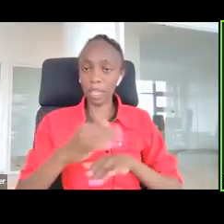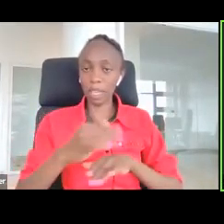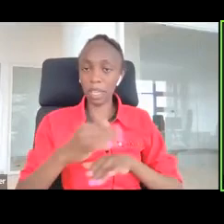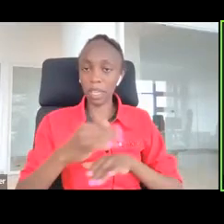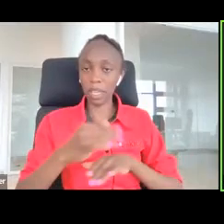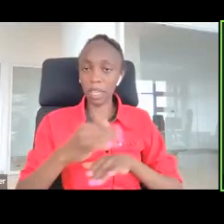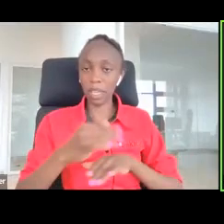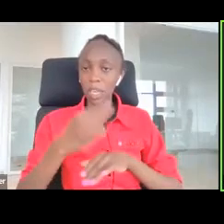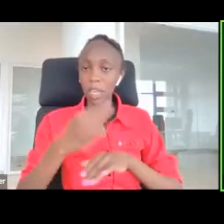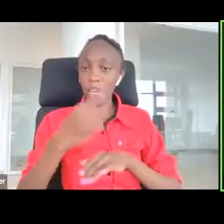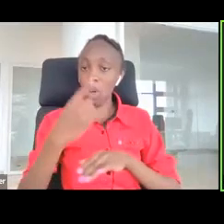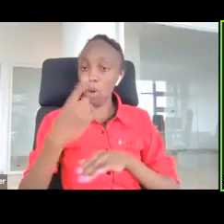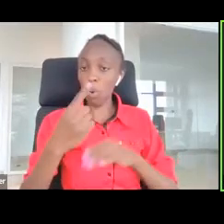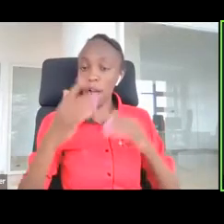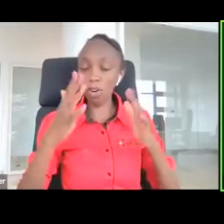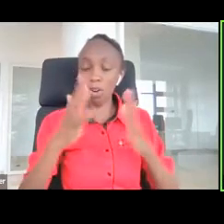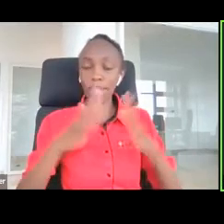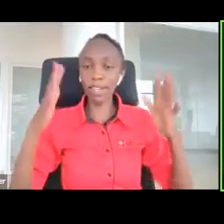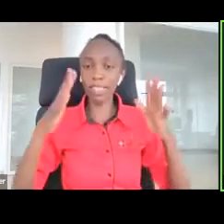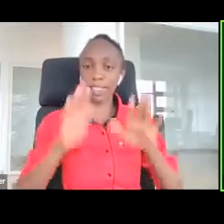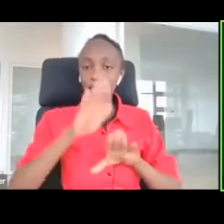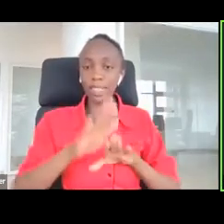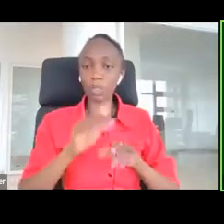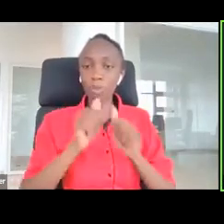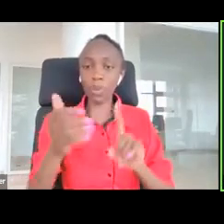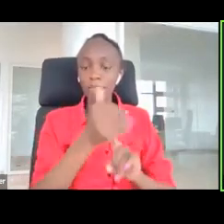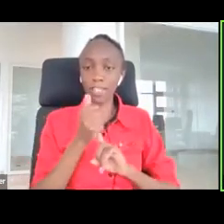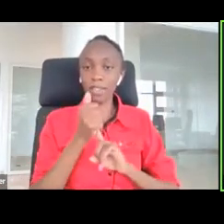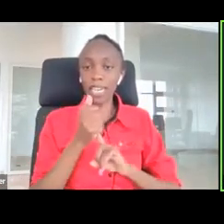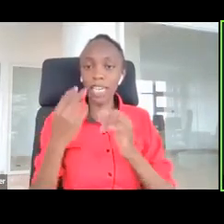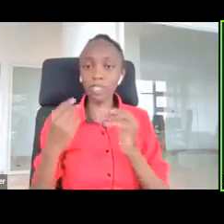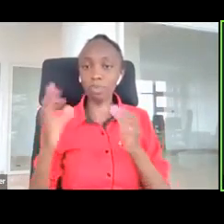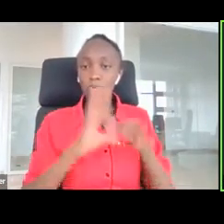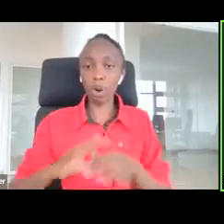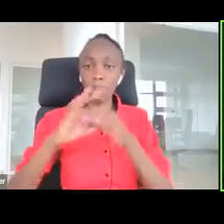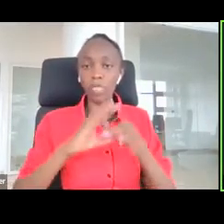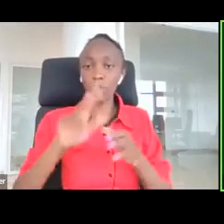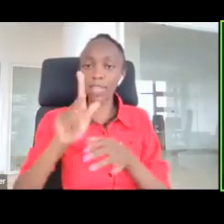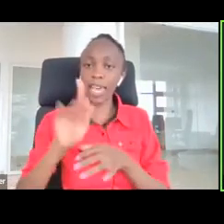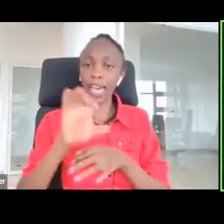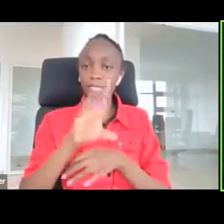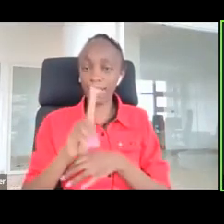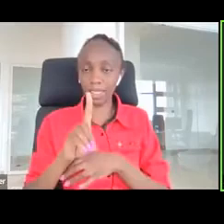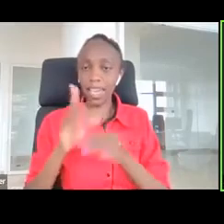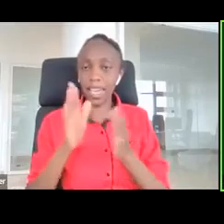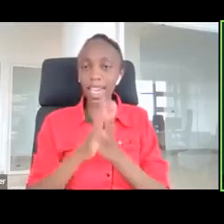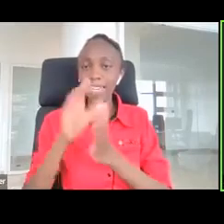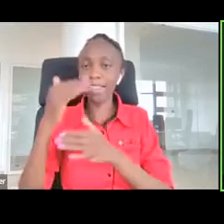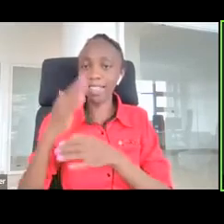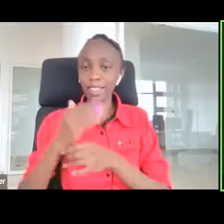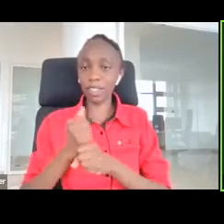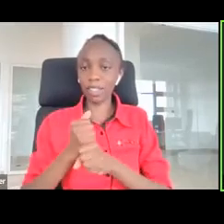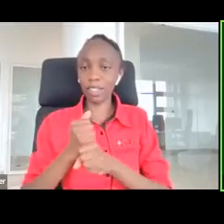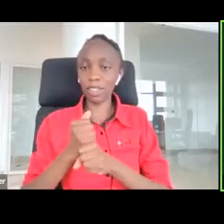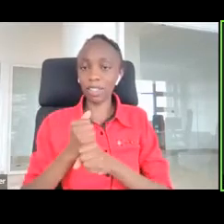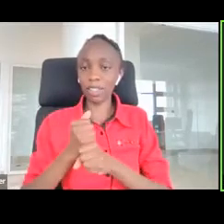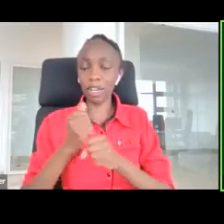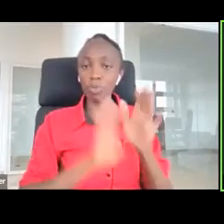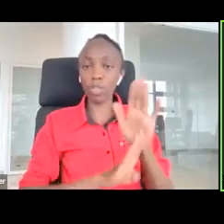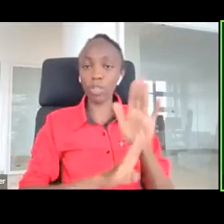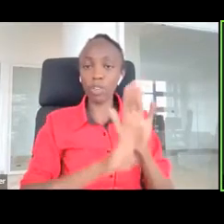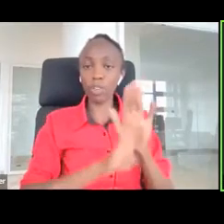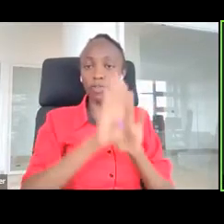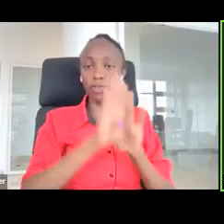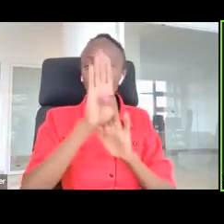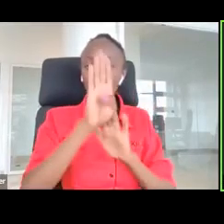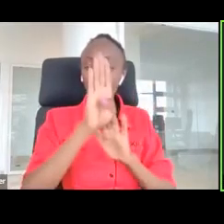made was to collaborate with KICD and other stakeholders in the development of the accessible digital textbook